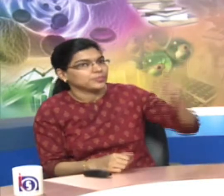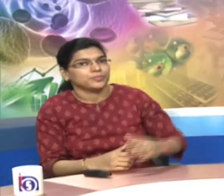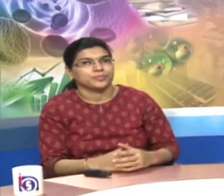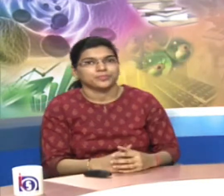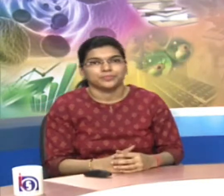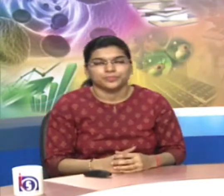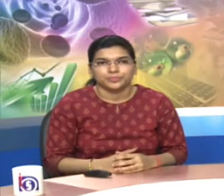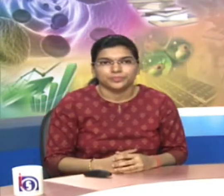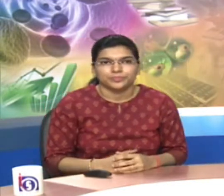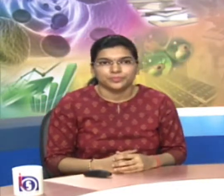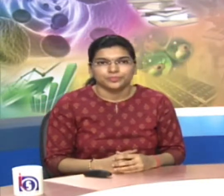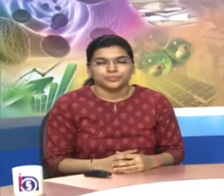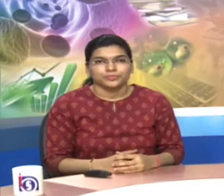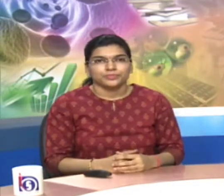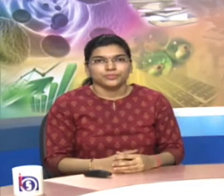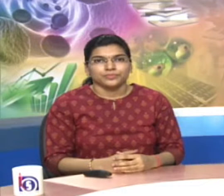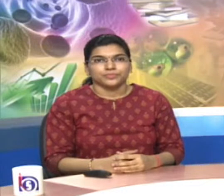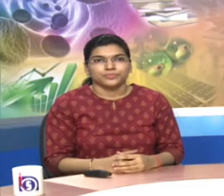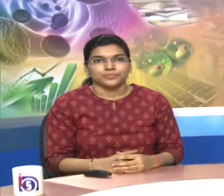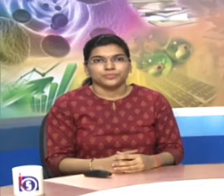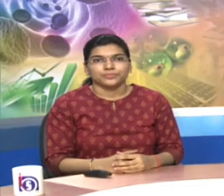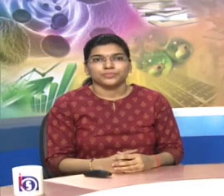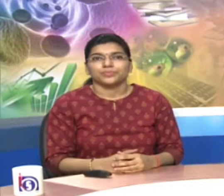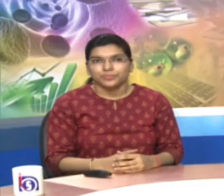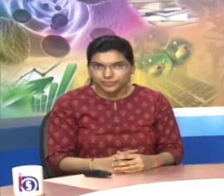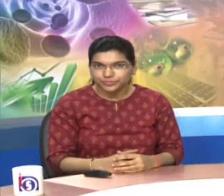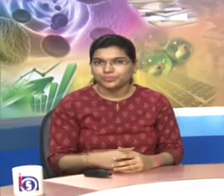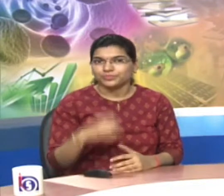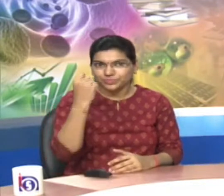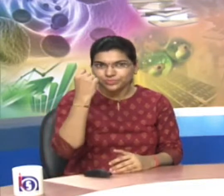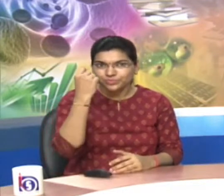You can see that red border.